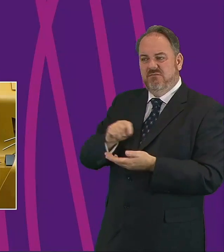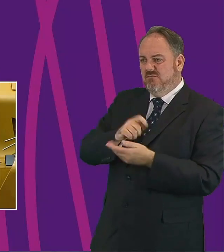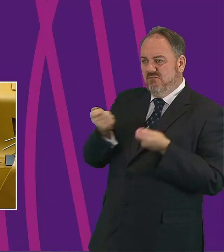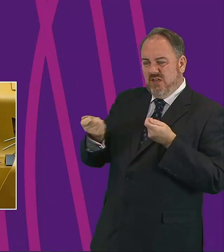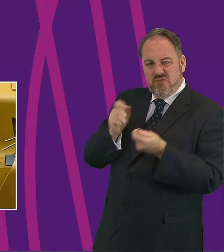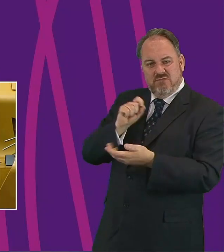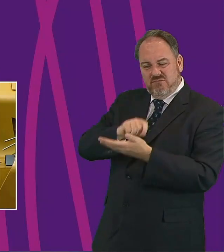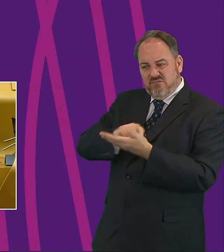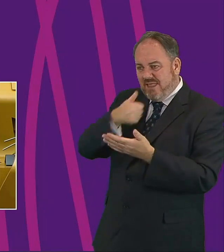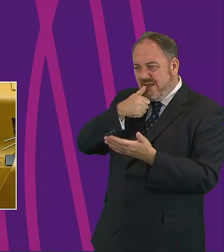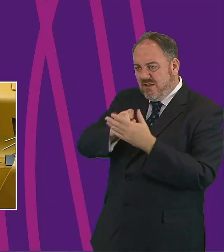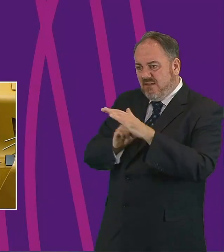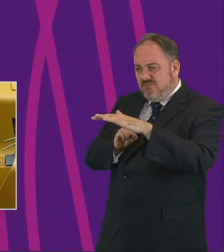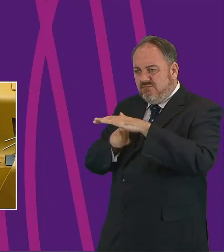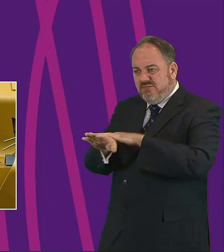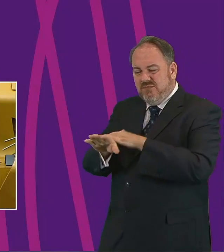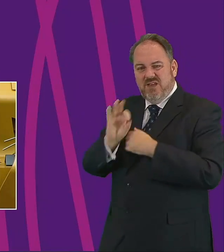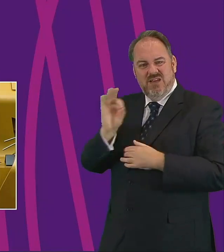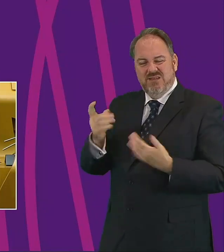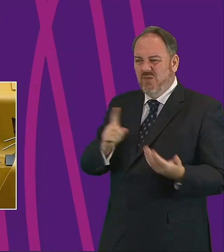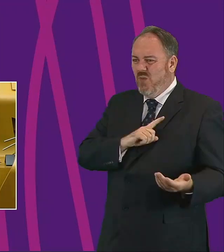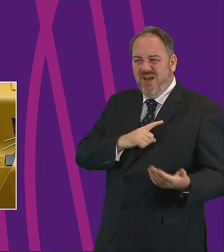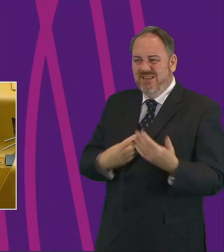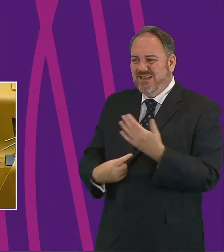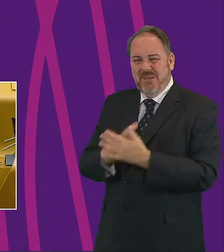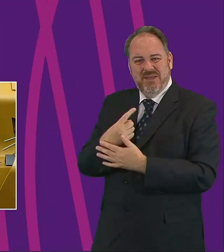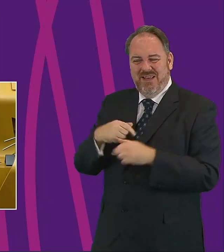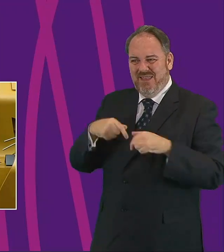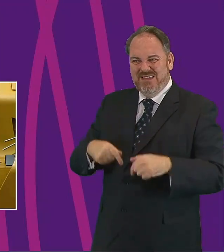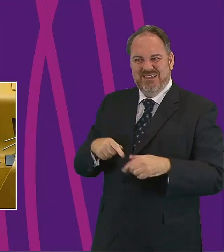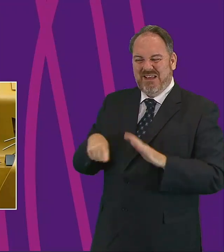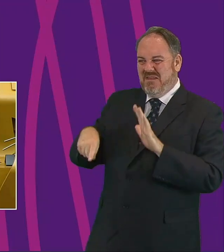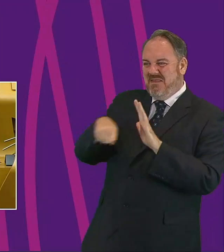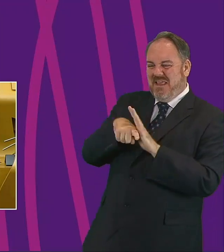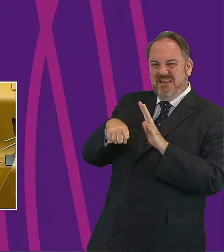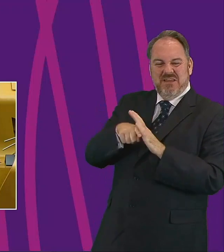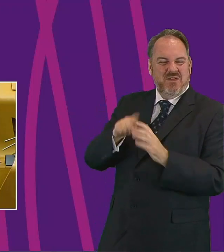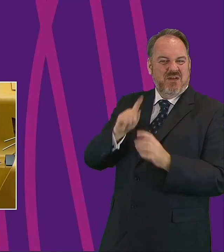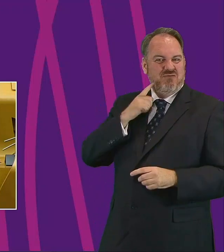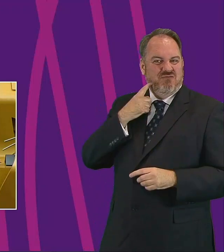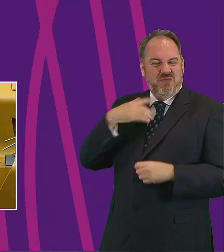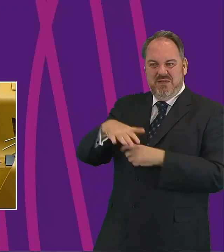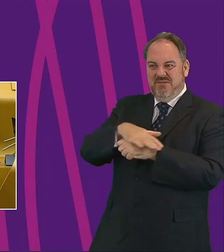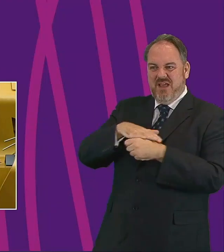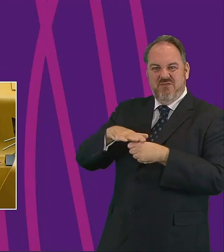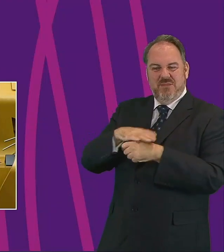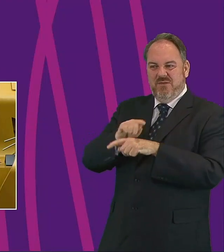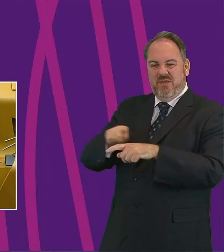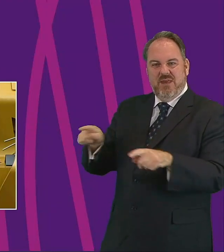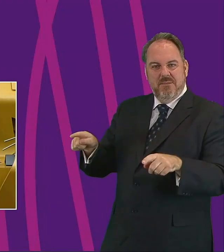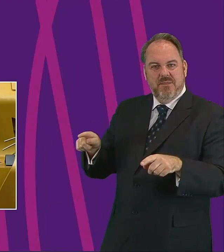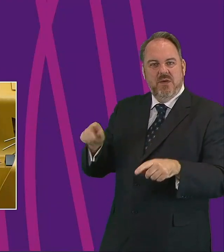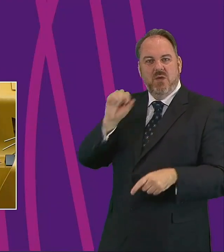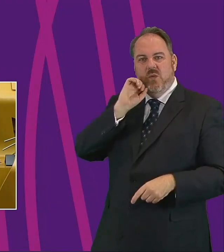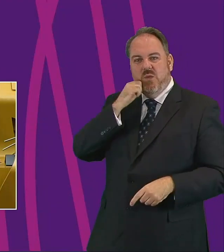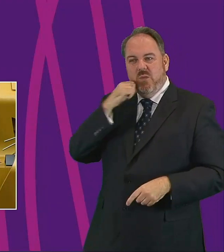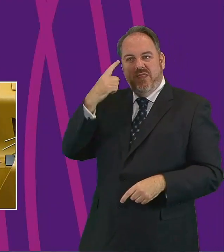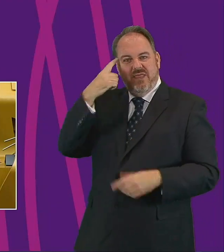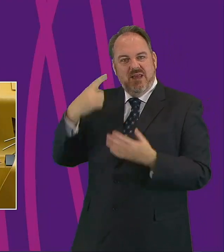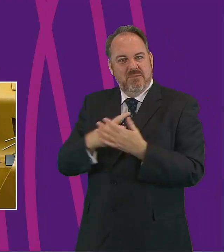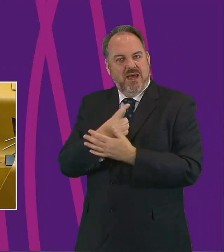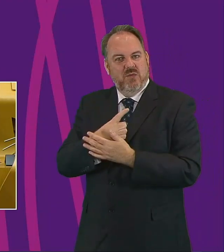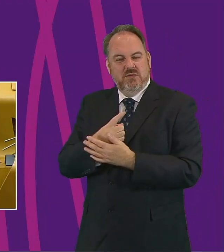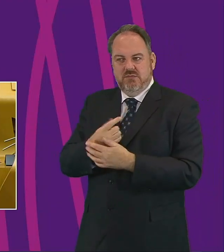and suffering caused by the UK's hostile environment? Can I ask whether the First Minister supports the call from Positive Action in Housing for